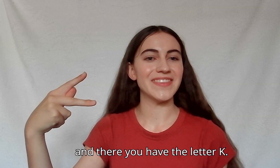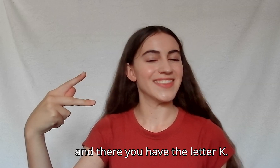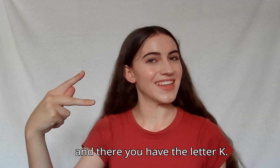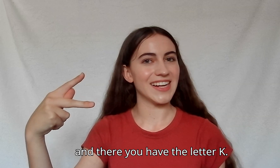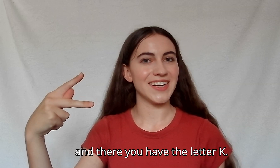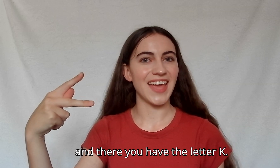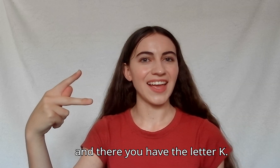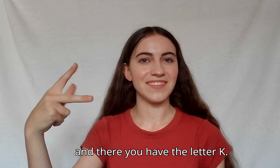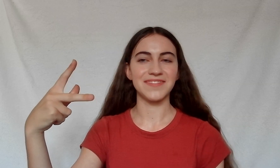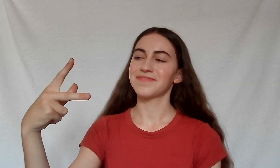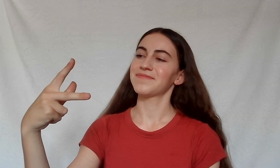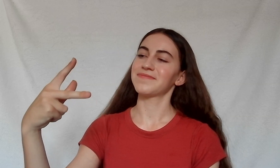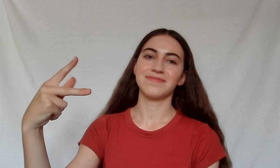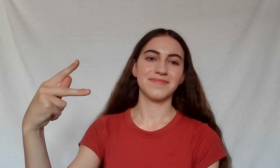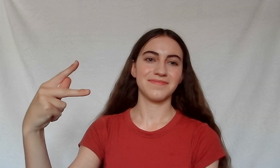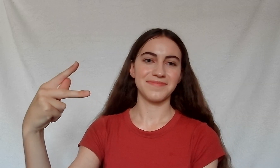the letter K.